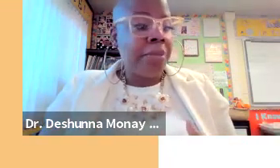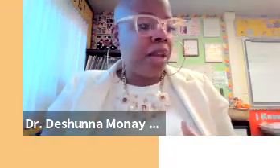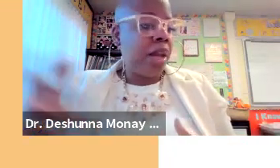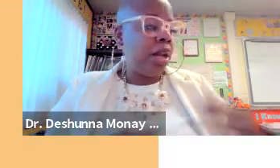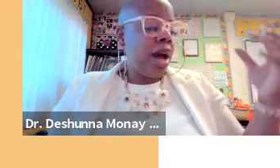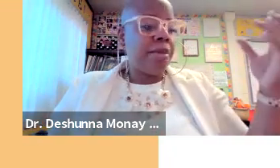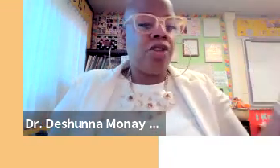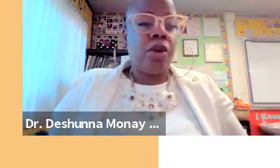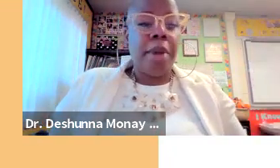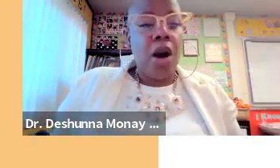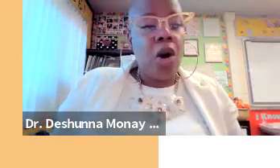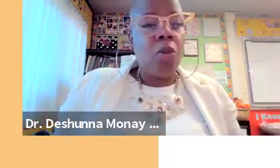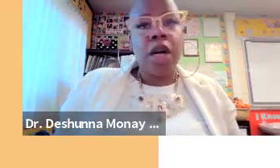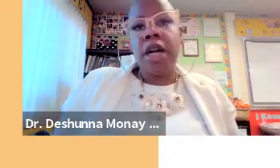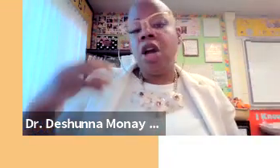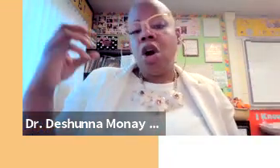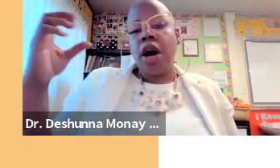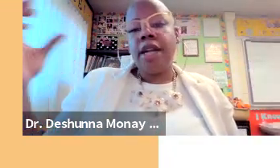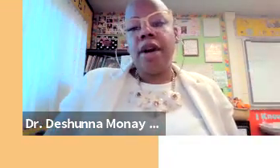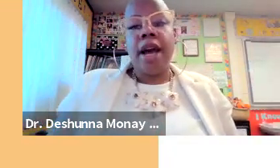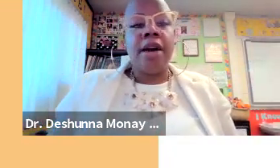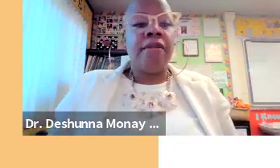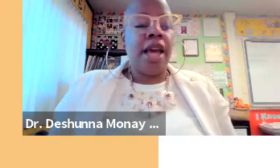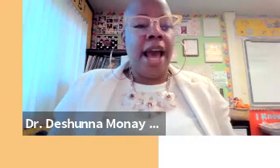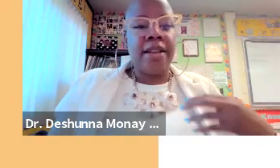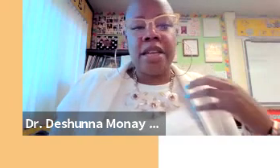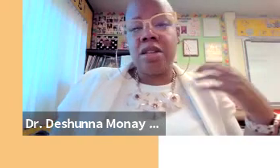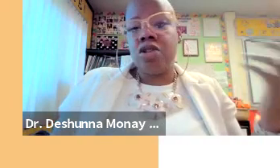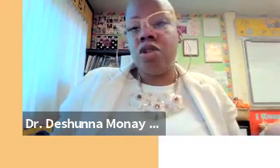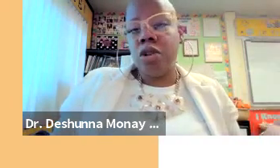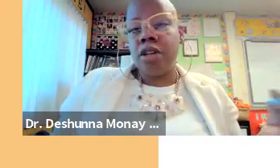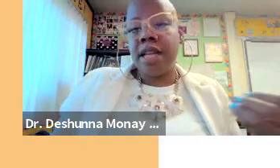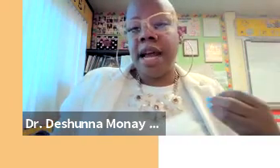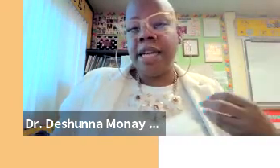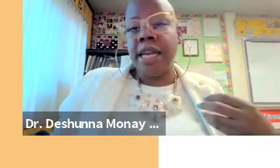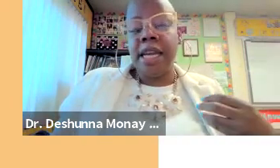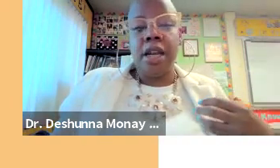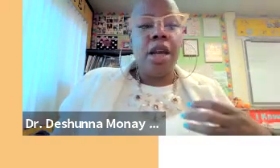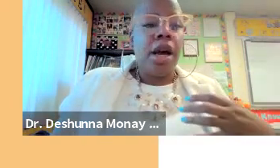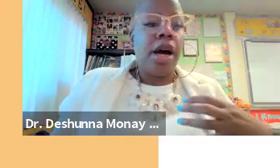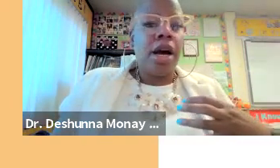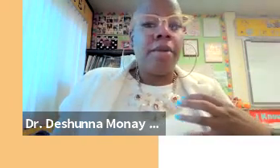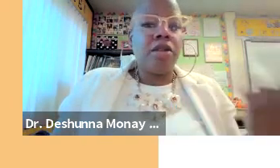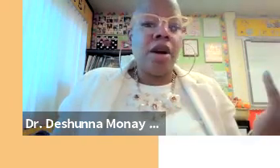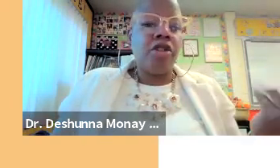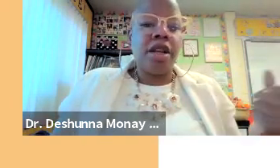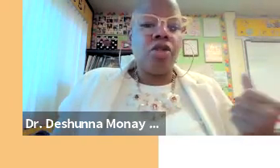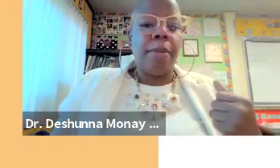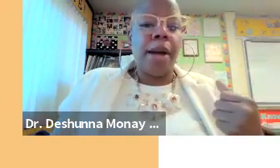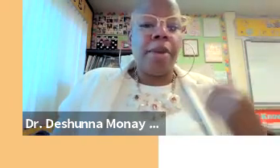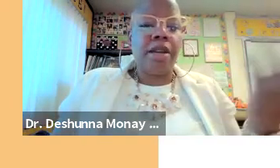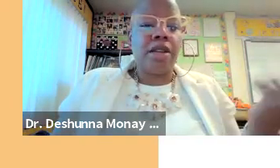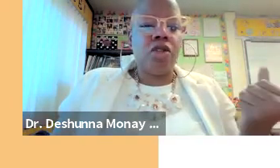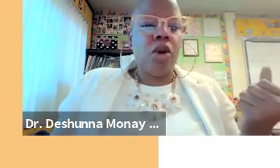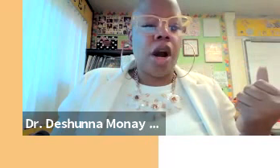go absent, I'm not doing my homework or I don't have the access to tutors that I need. And so I'm just going to